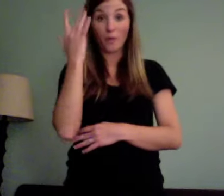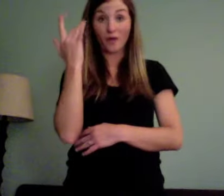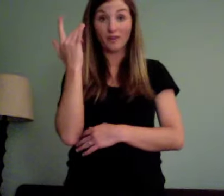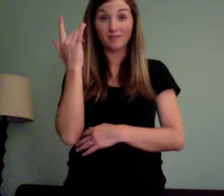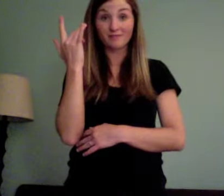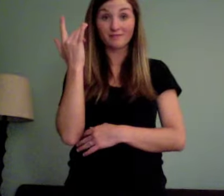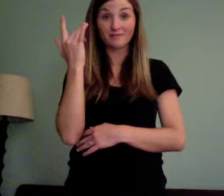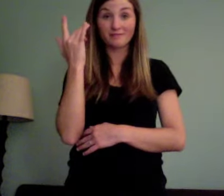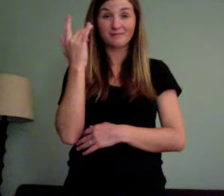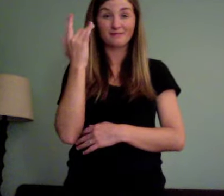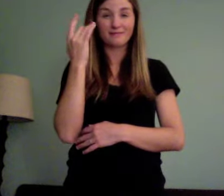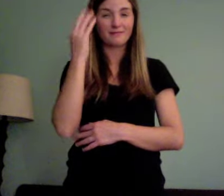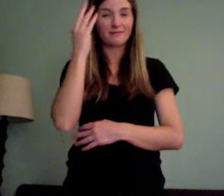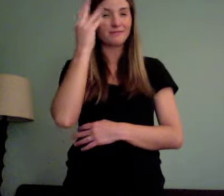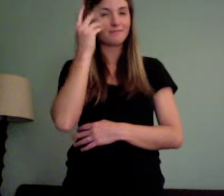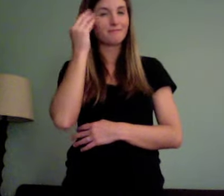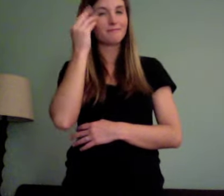Because think back to the charcoal fire in John 18.